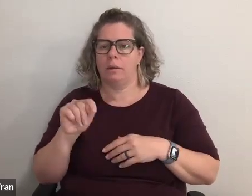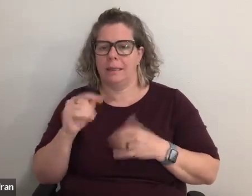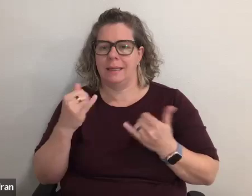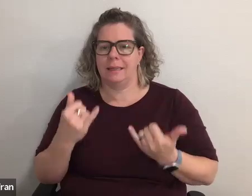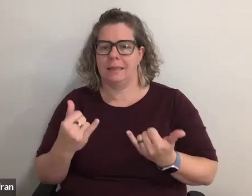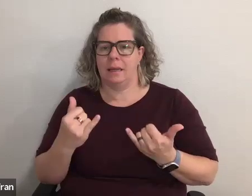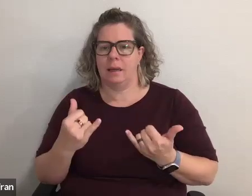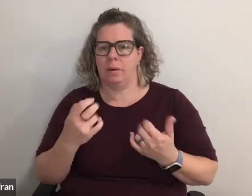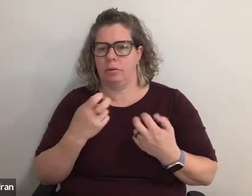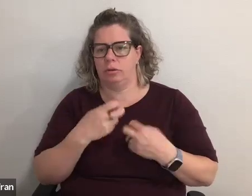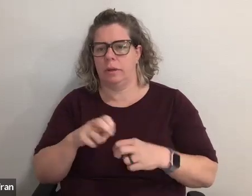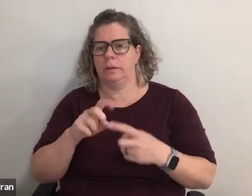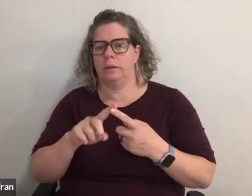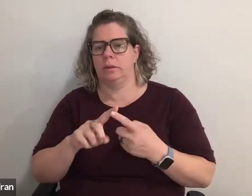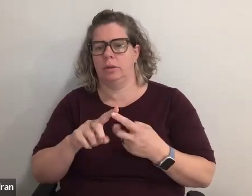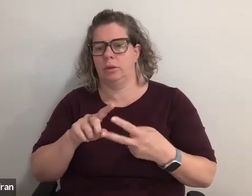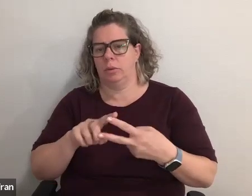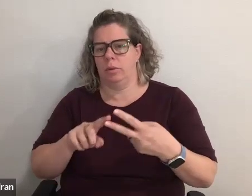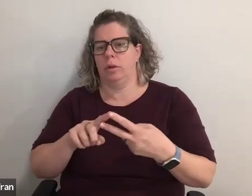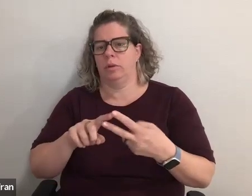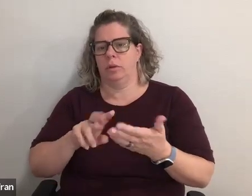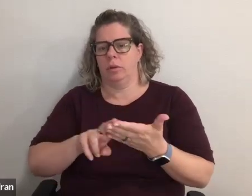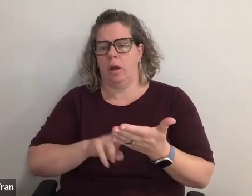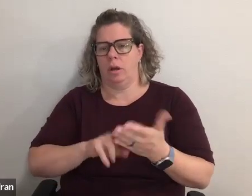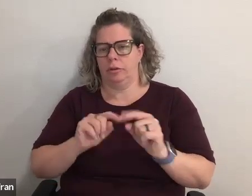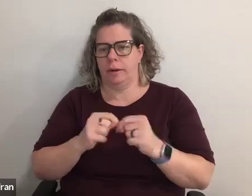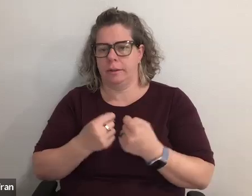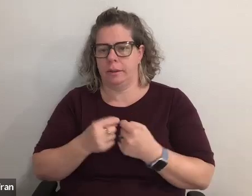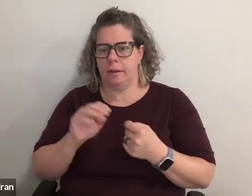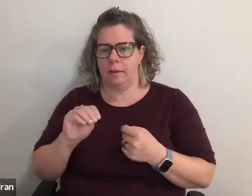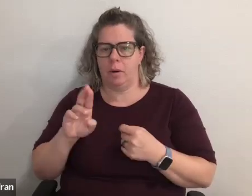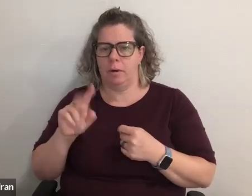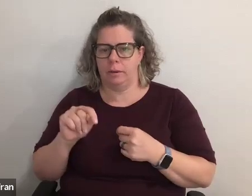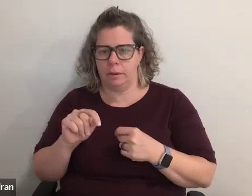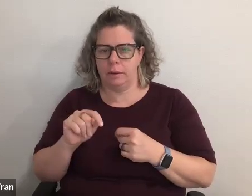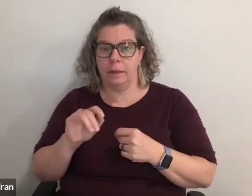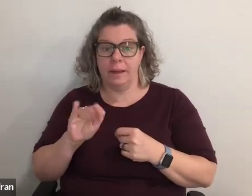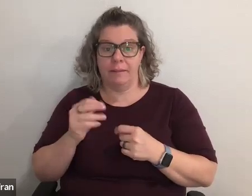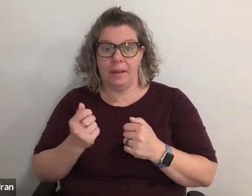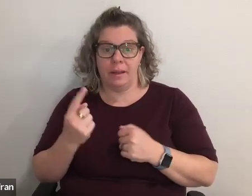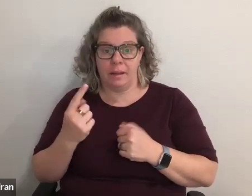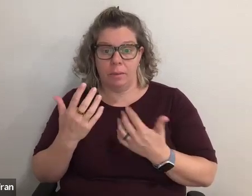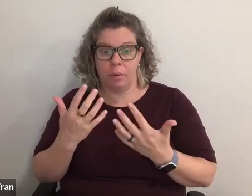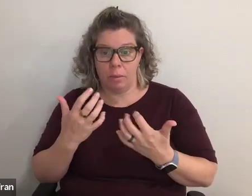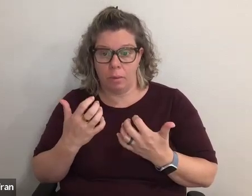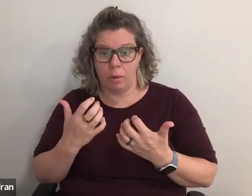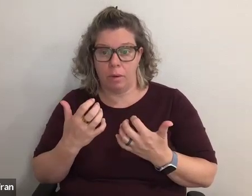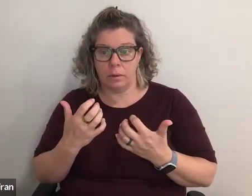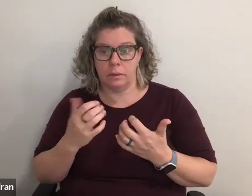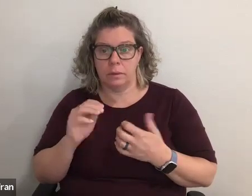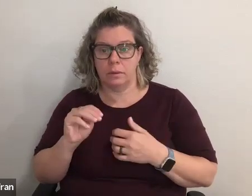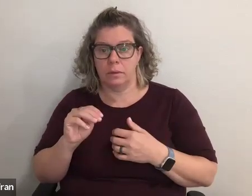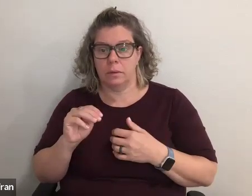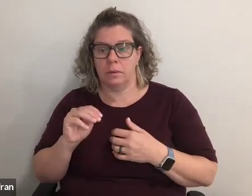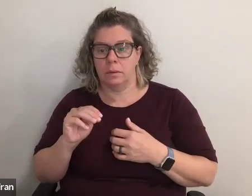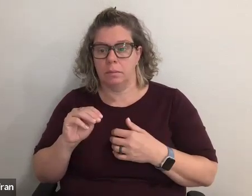is now transitioned to these mobile response teams. So if anybody's wanting a mobile